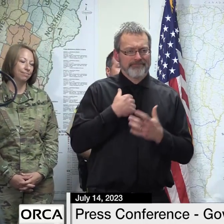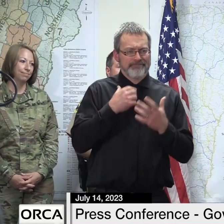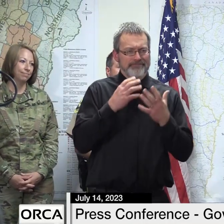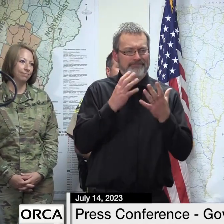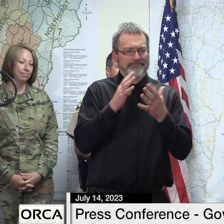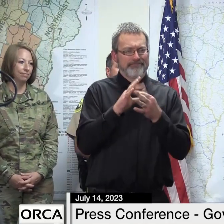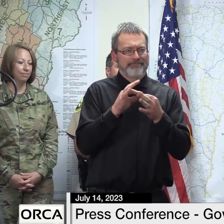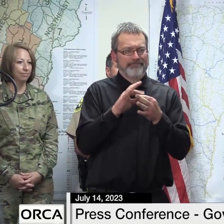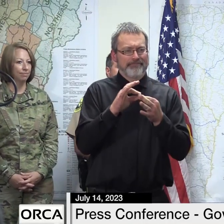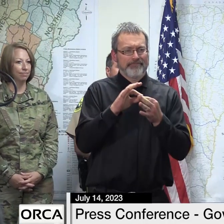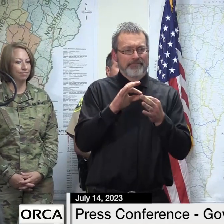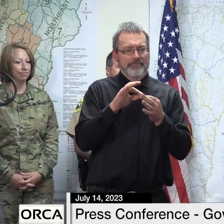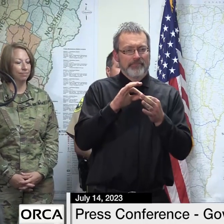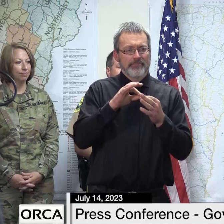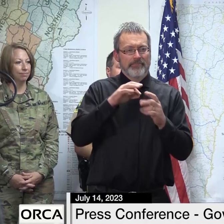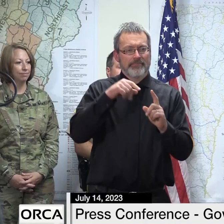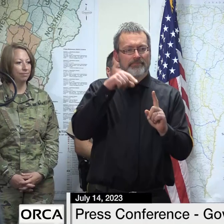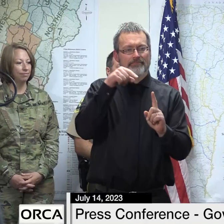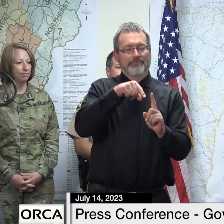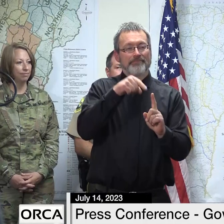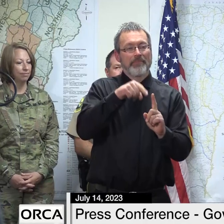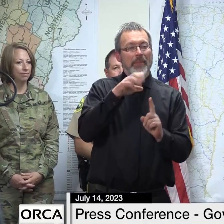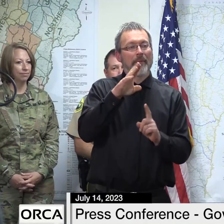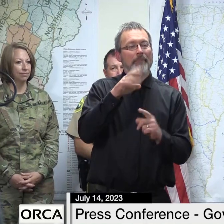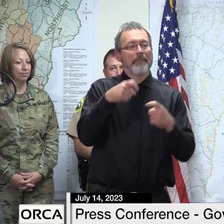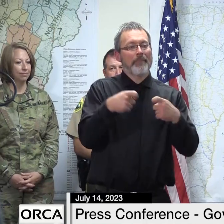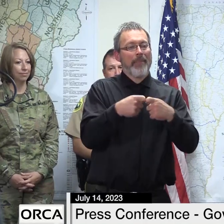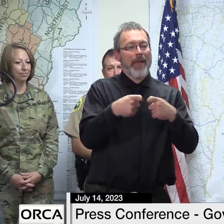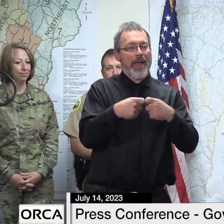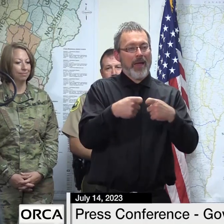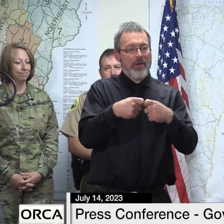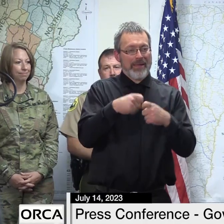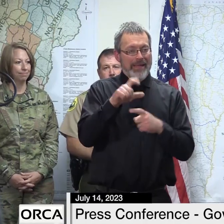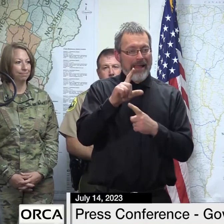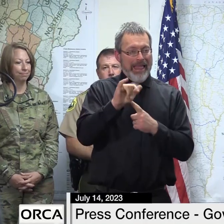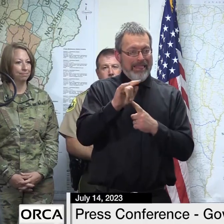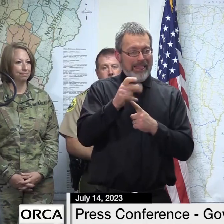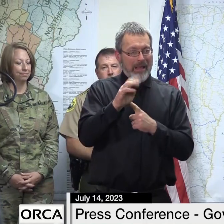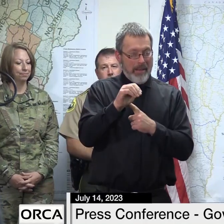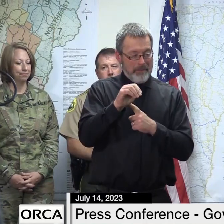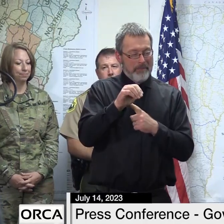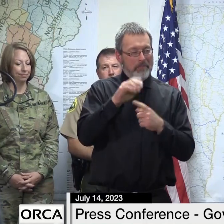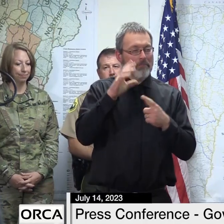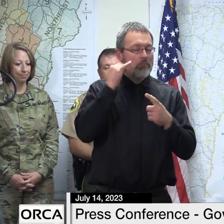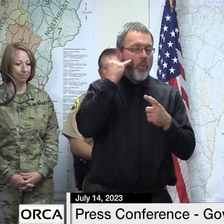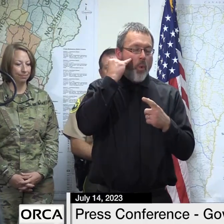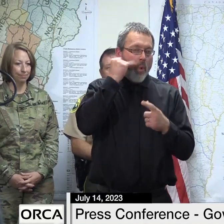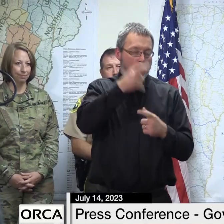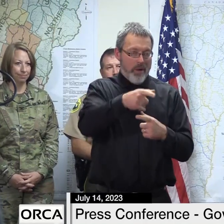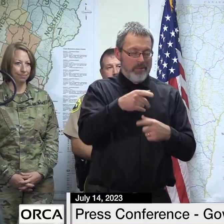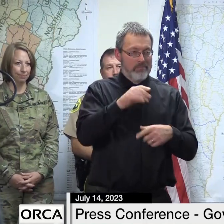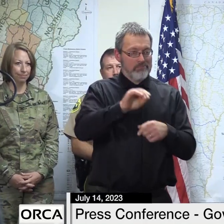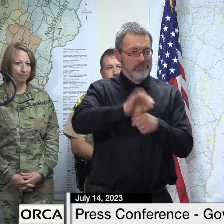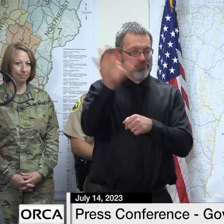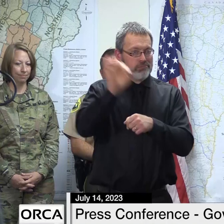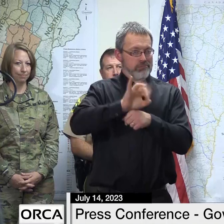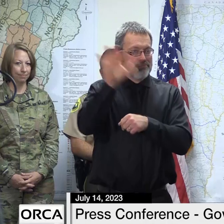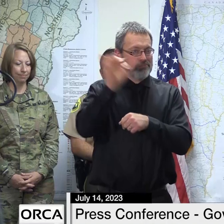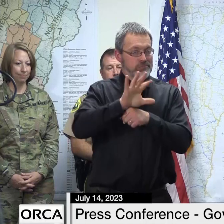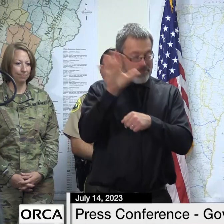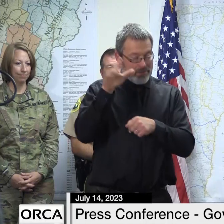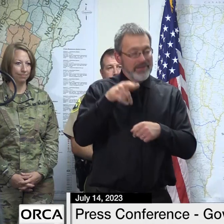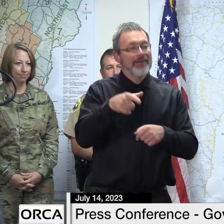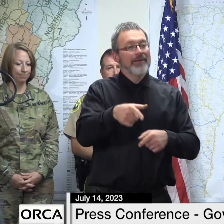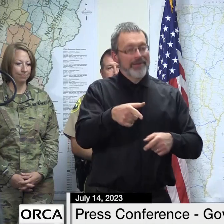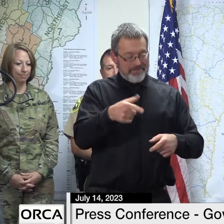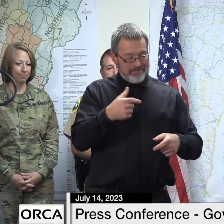lithium battery powered snowblower, which they took out of a flooded basement and